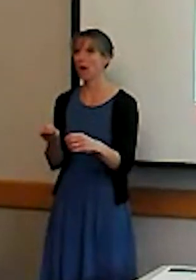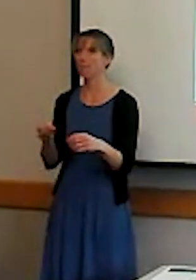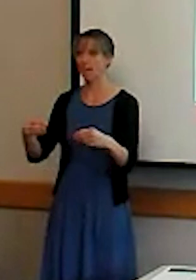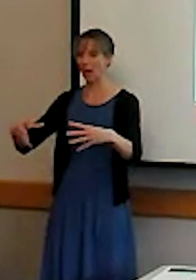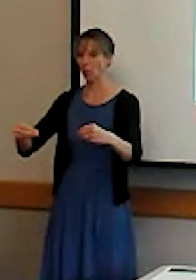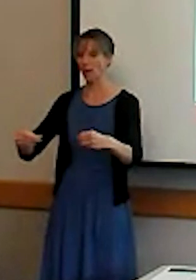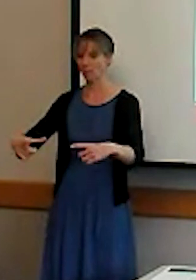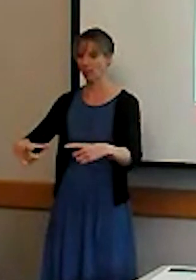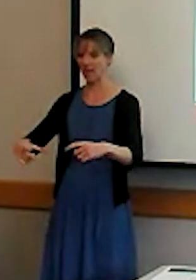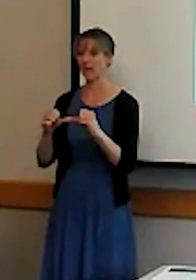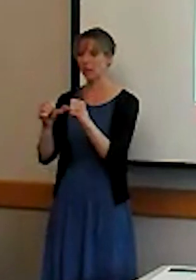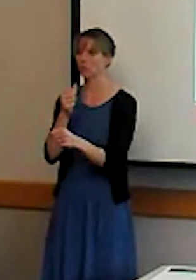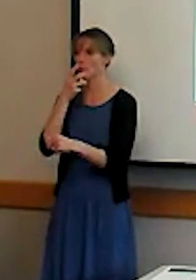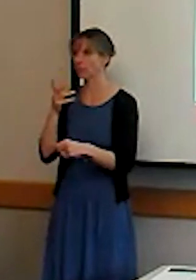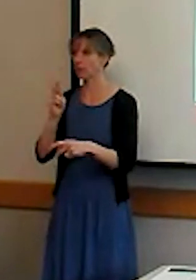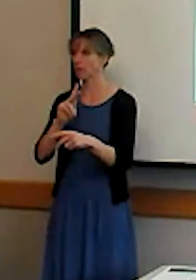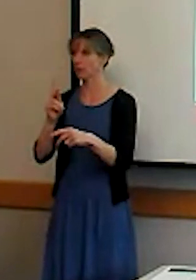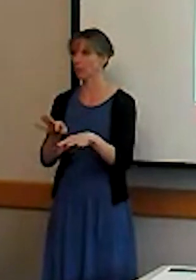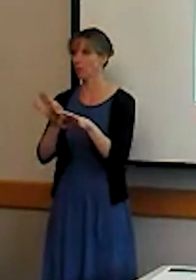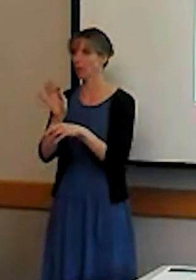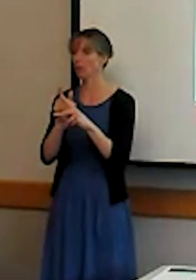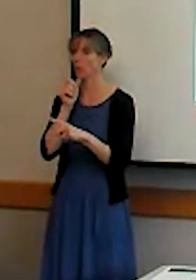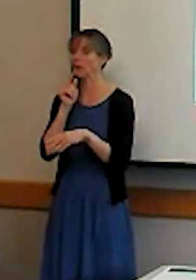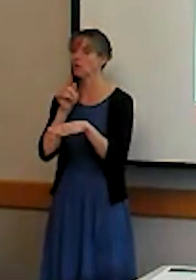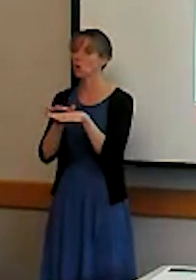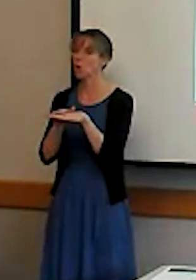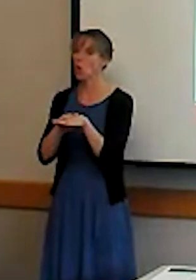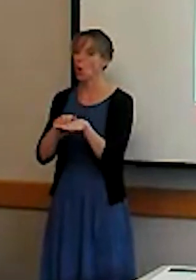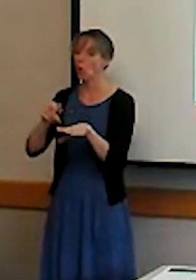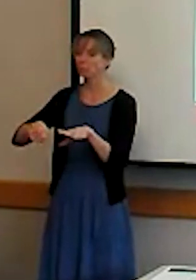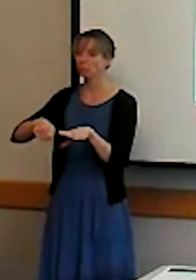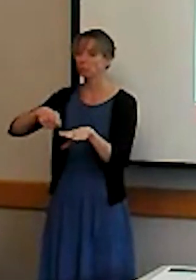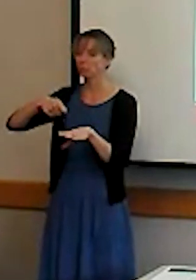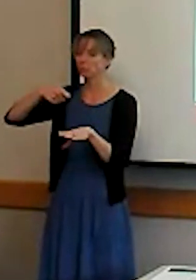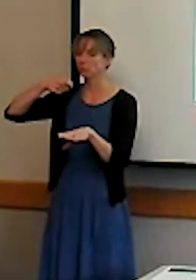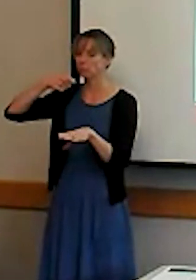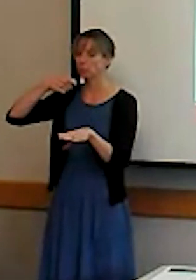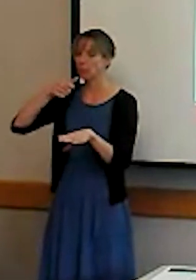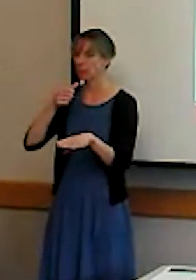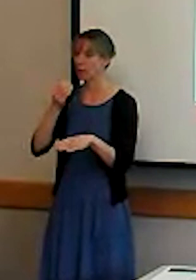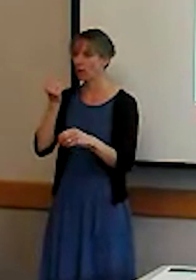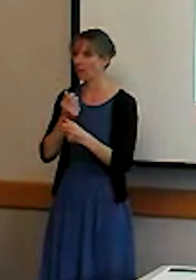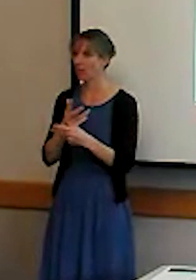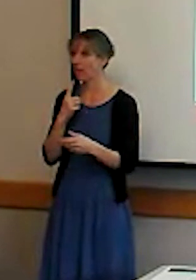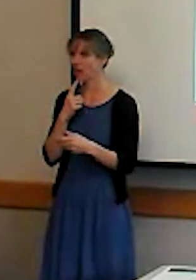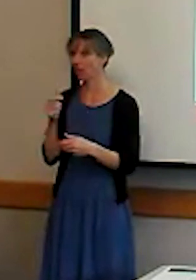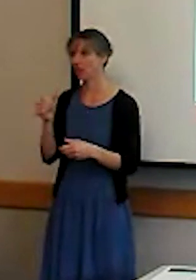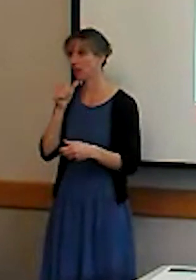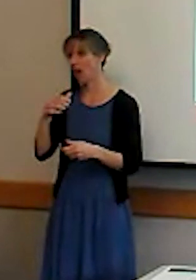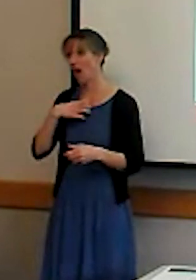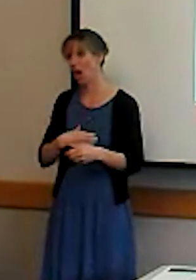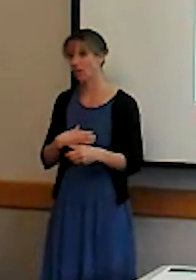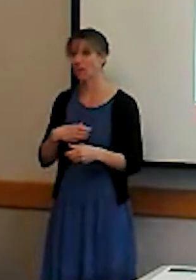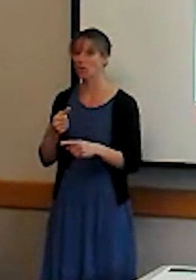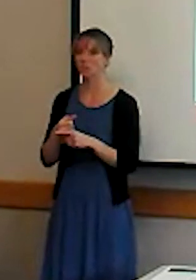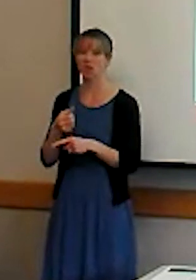warm. And that is really important for those people that are really slow eaters. And so they might not eat everything and you think they're not hungry anymore